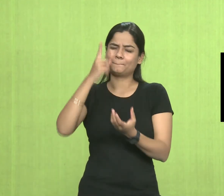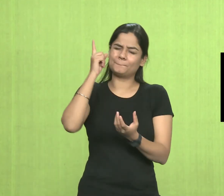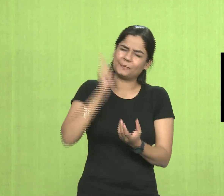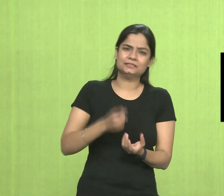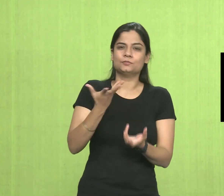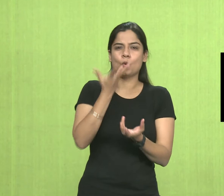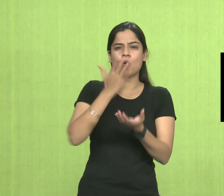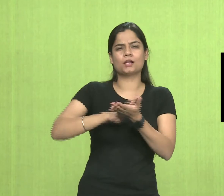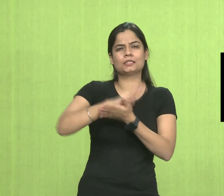or